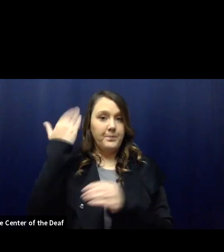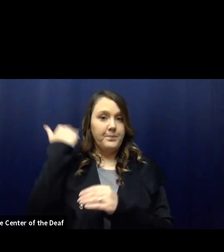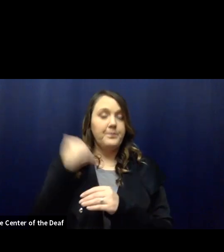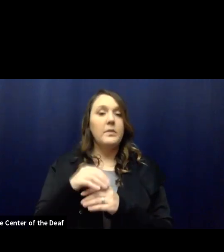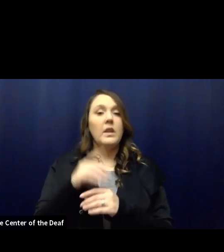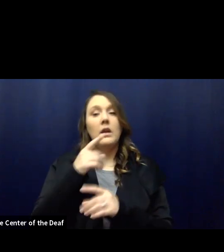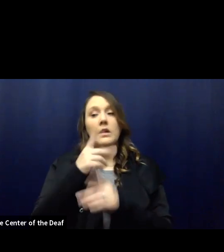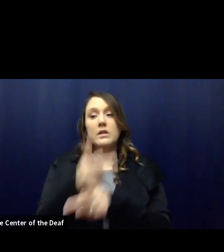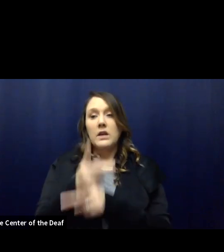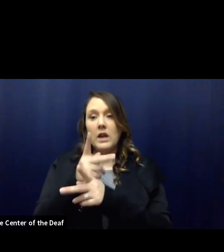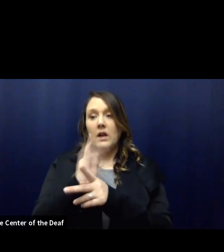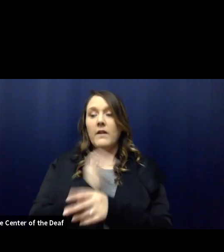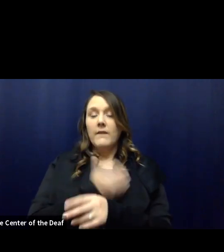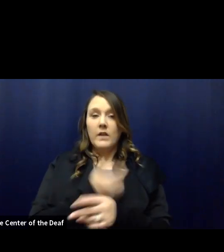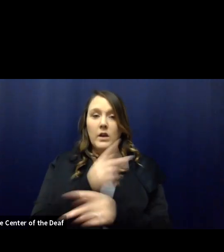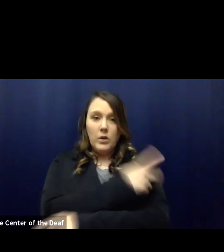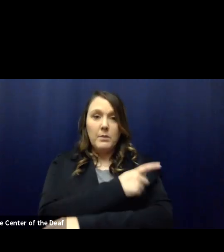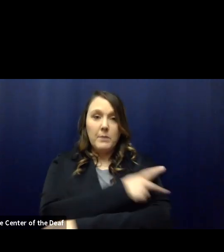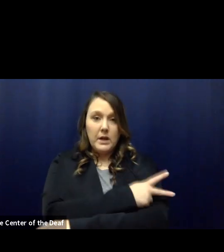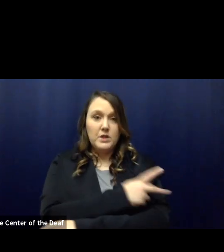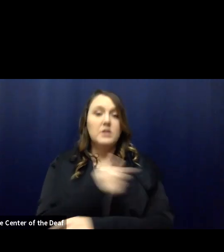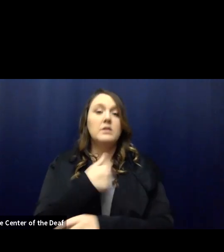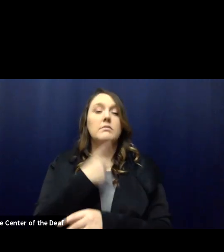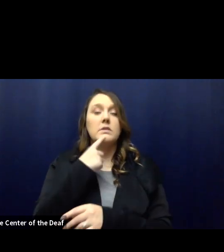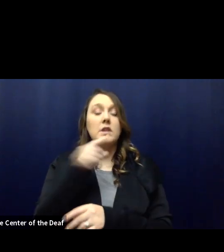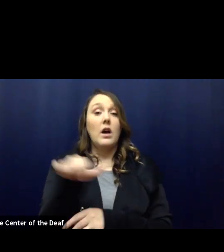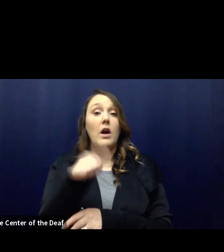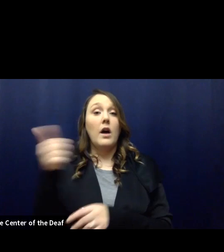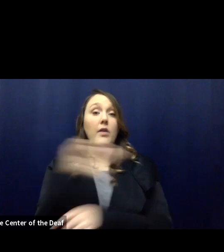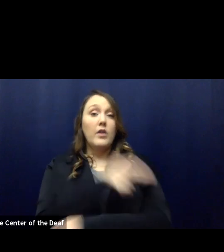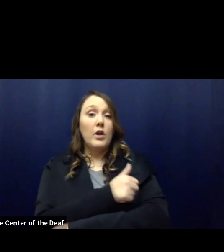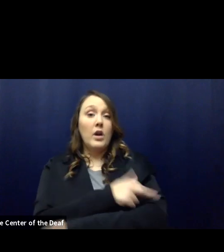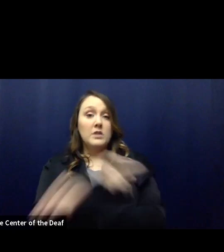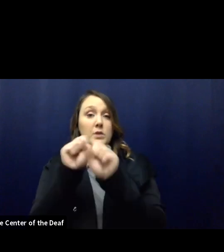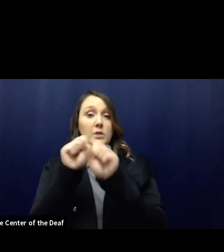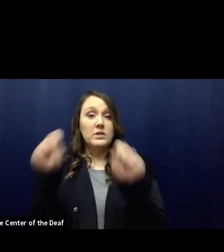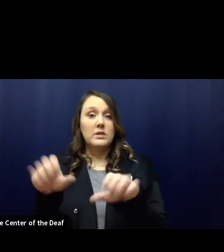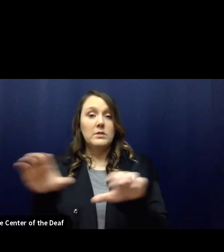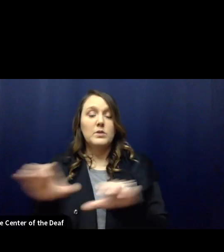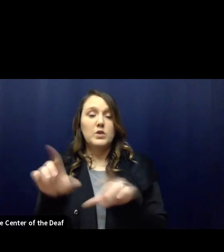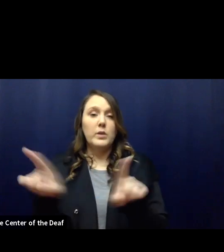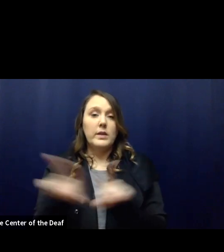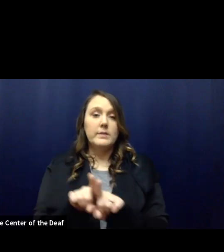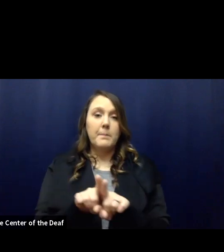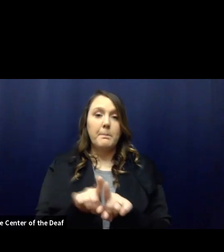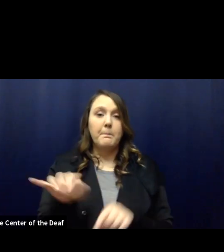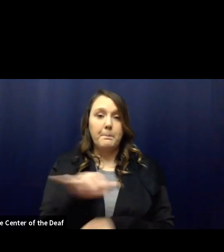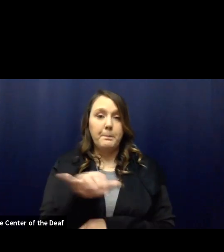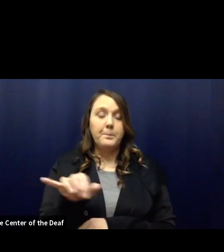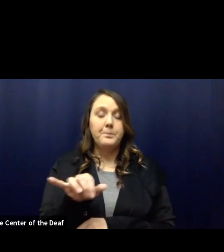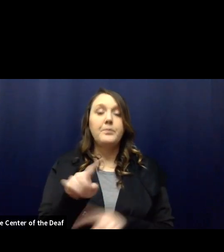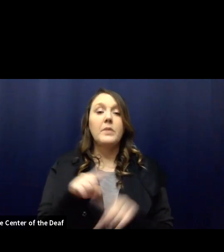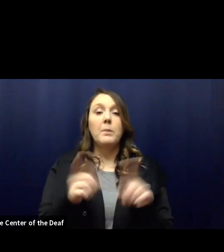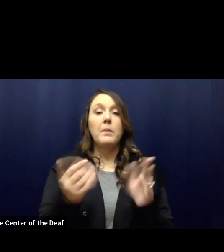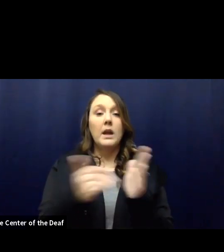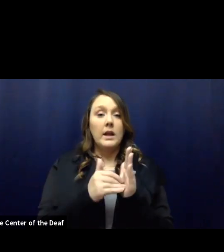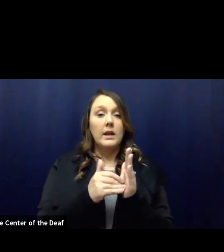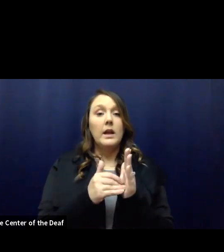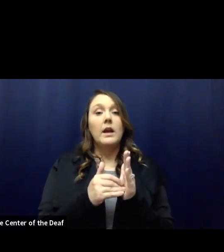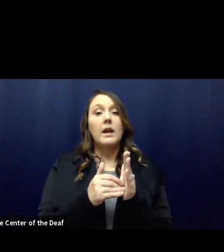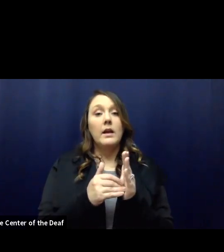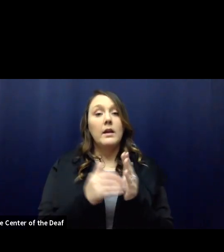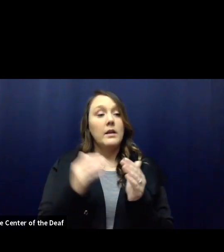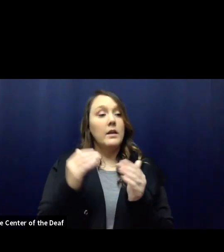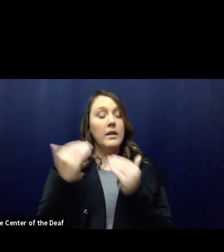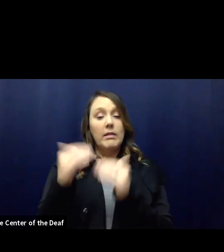our patients. And I can say that other hospital systems are doing the same. But again, our major limiting factor at this